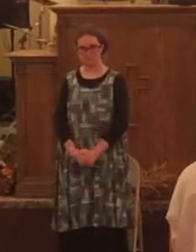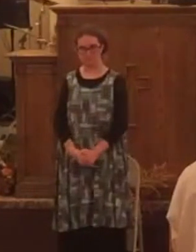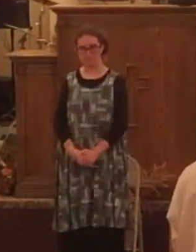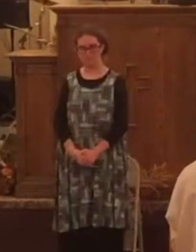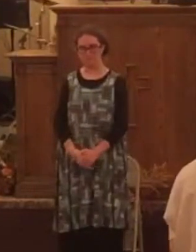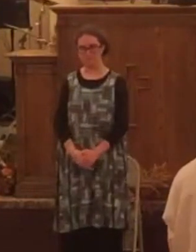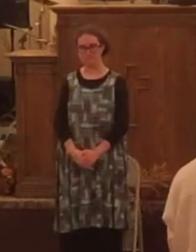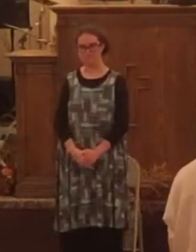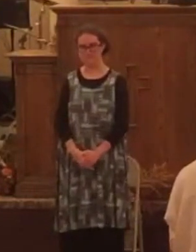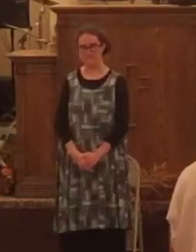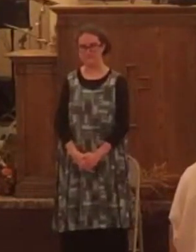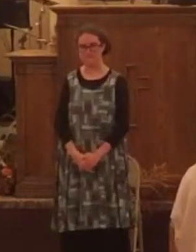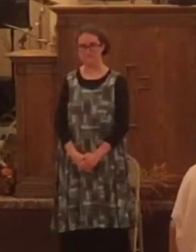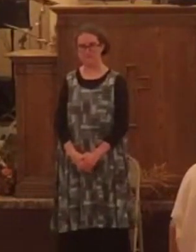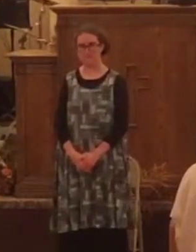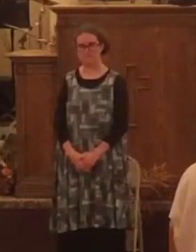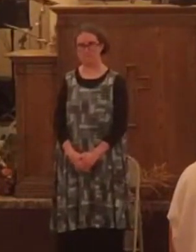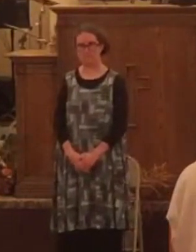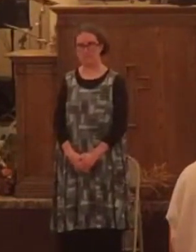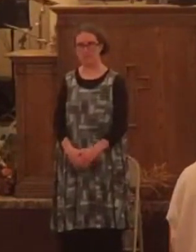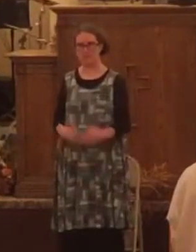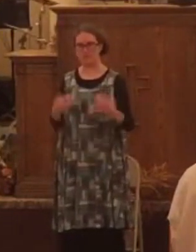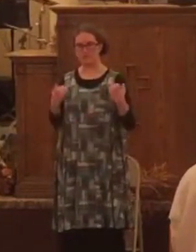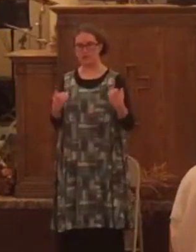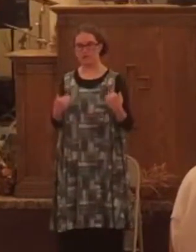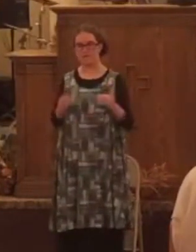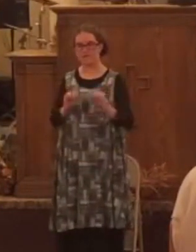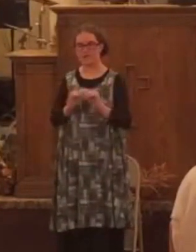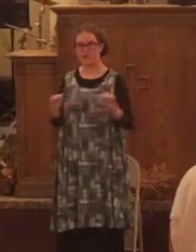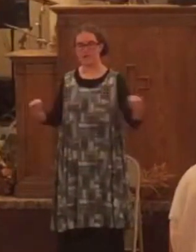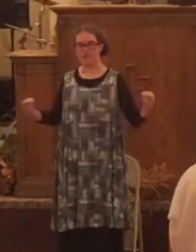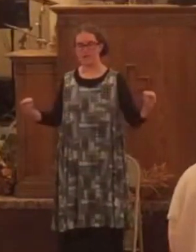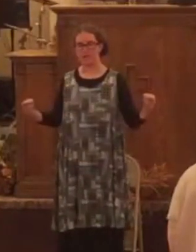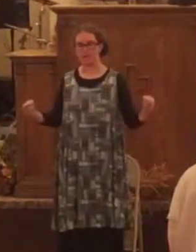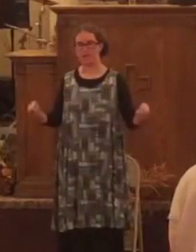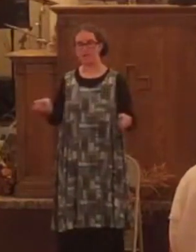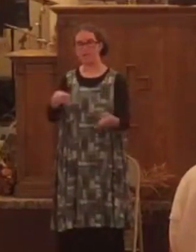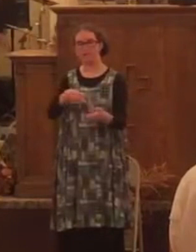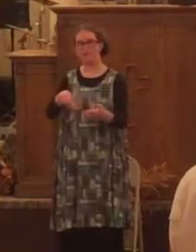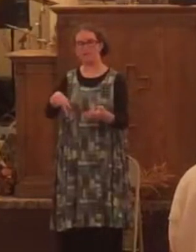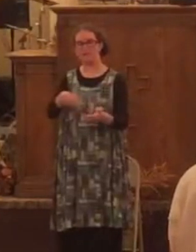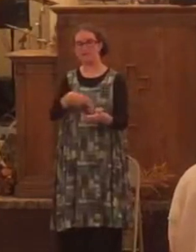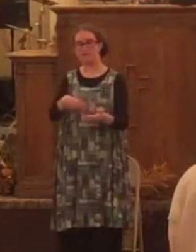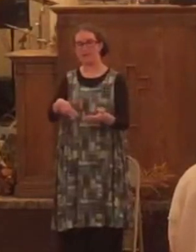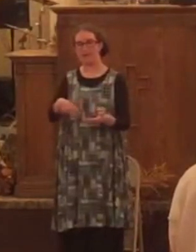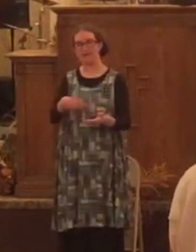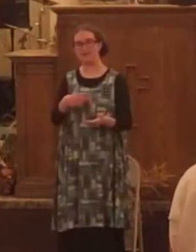Huh? That you have nothing to dance for.